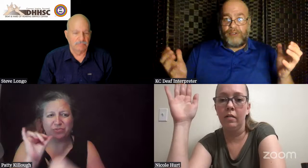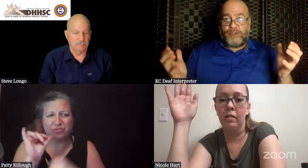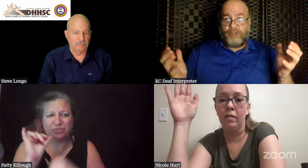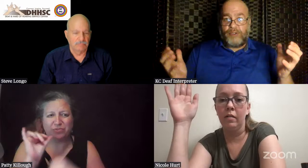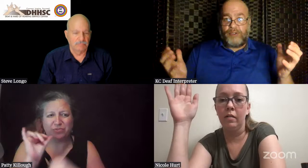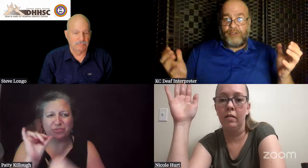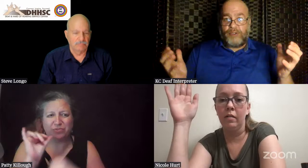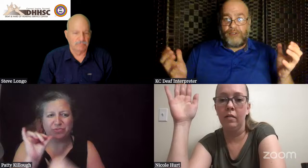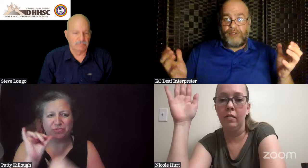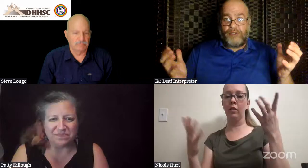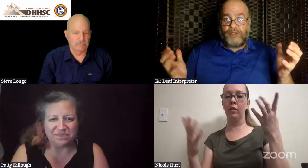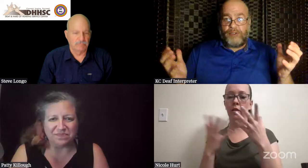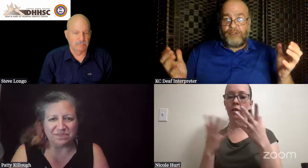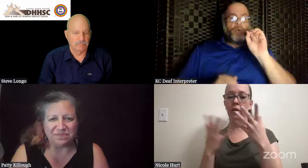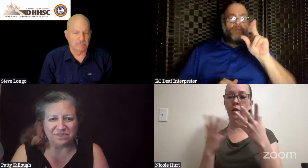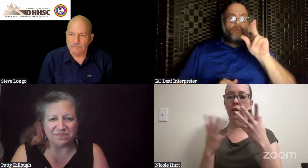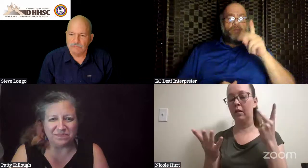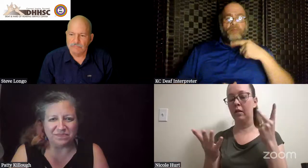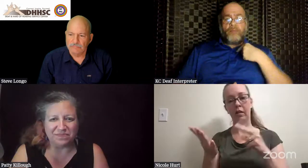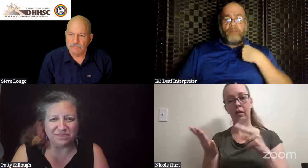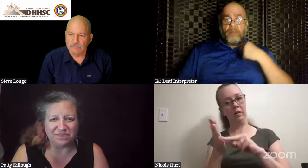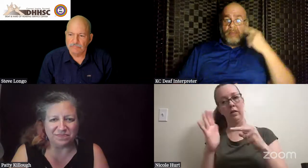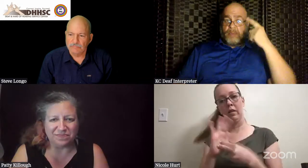Yes, Nicole has a question.